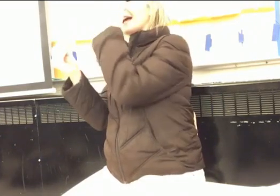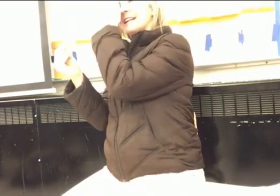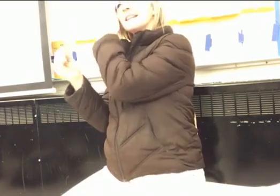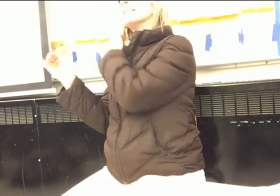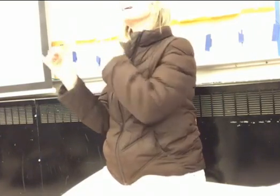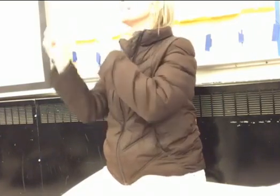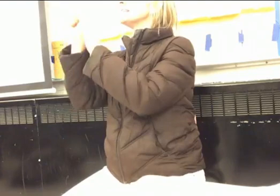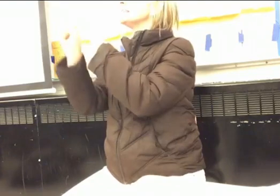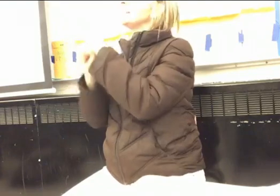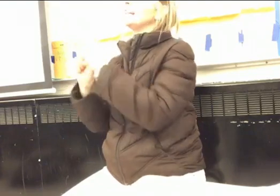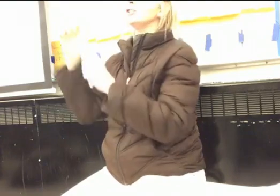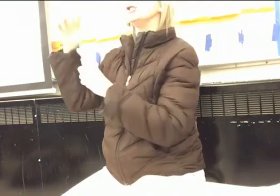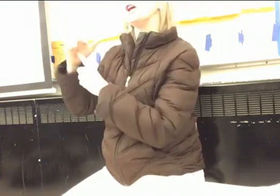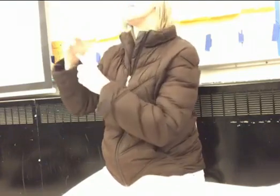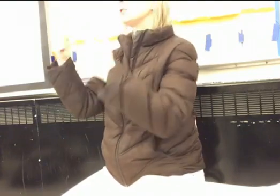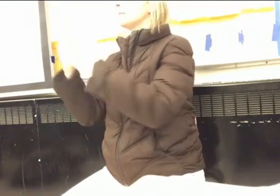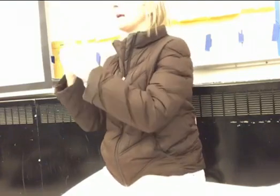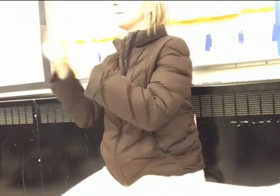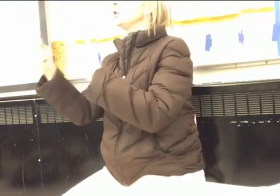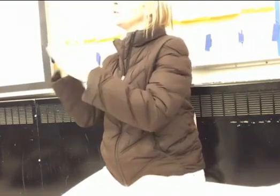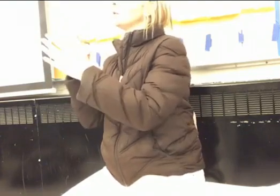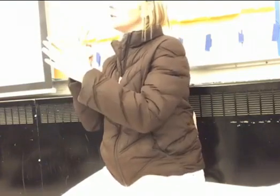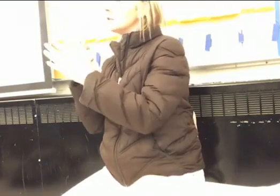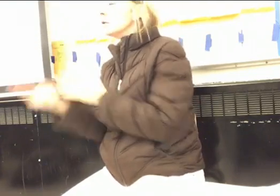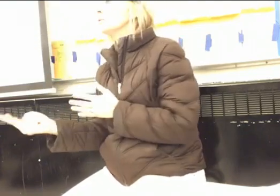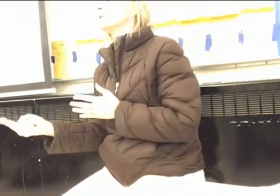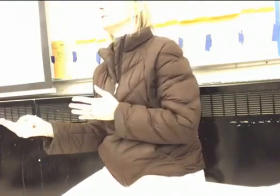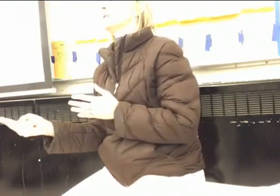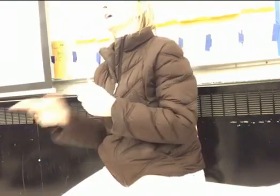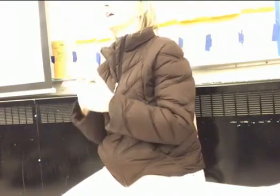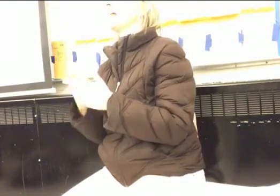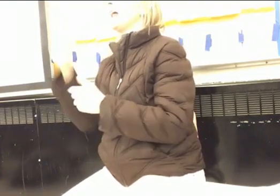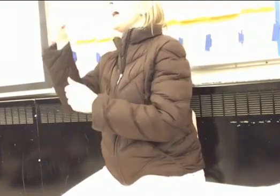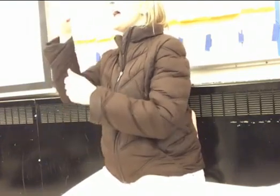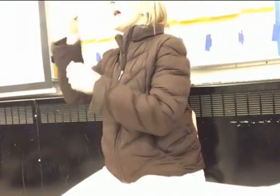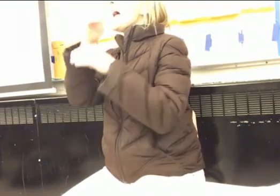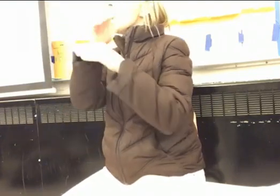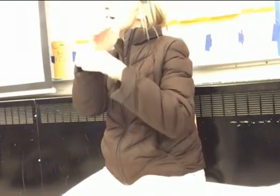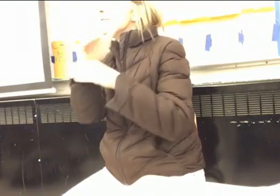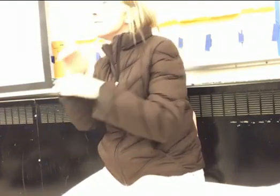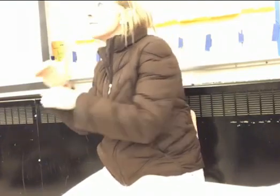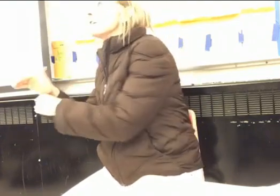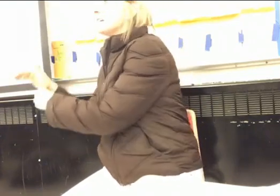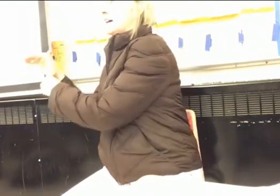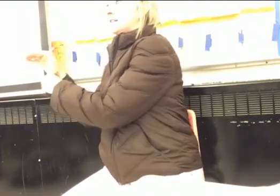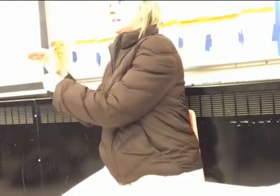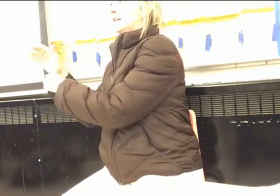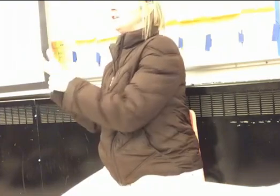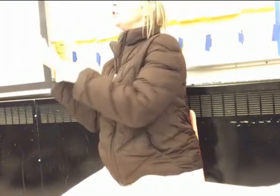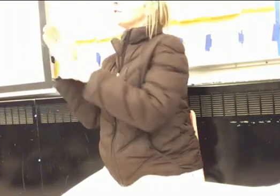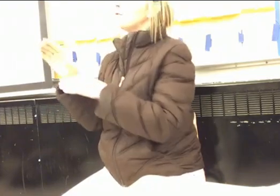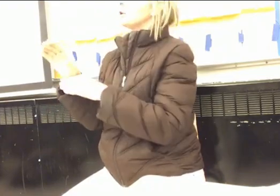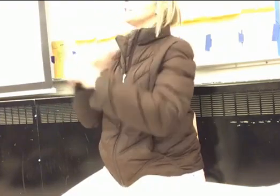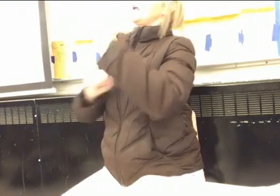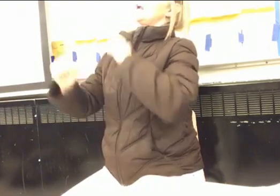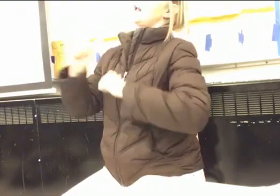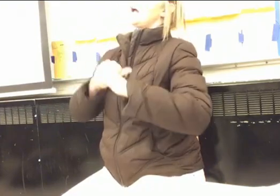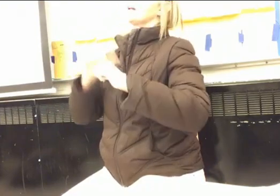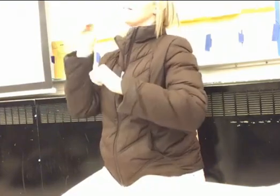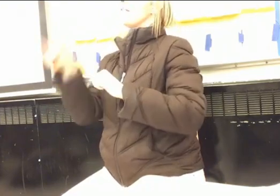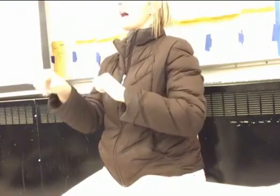state championship game, and you lose, and then every single night, you're forced to reenact you